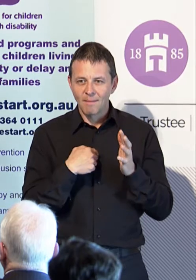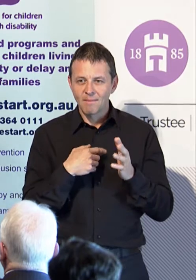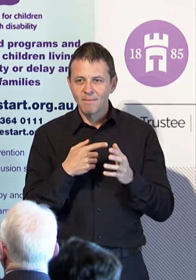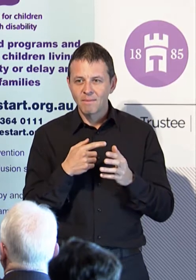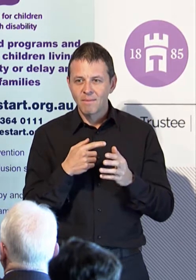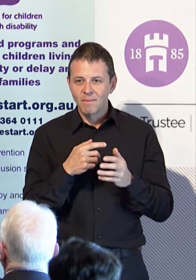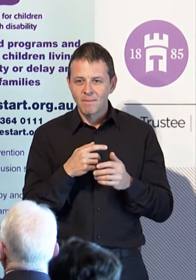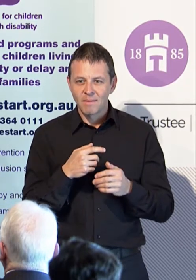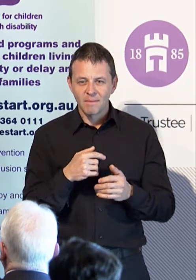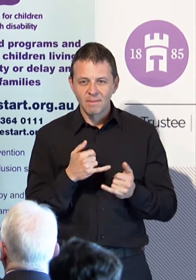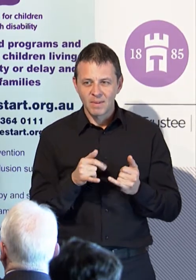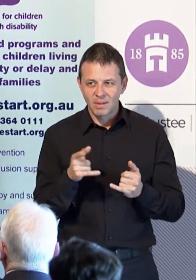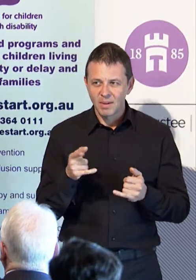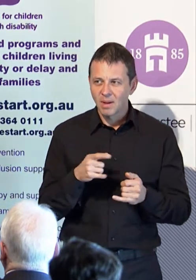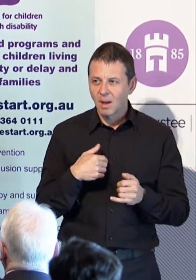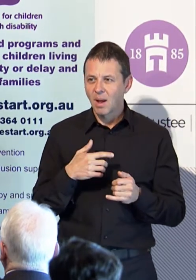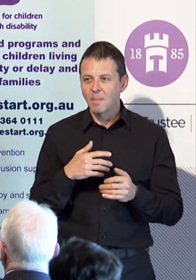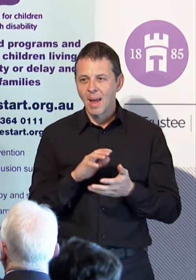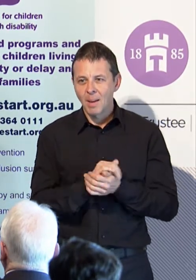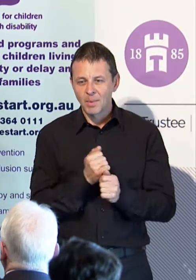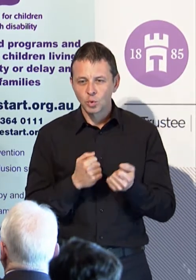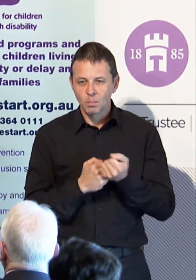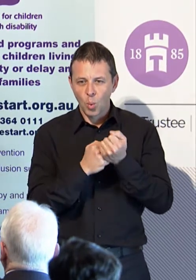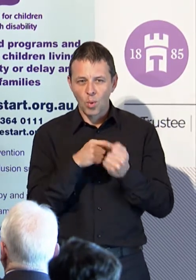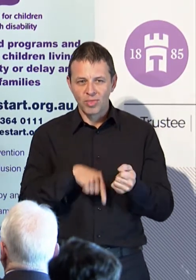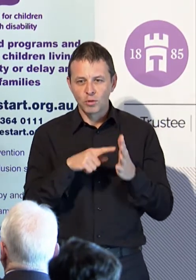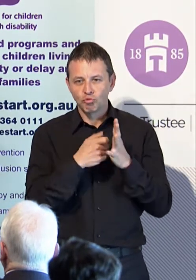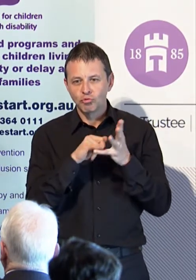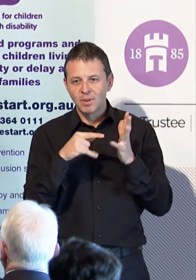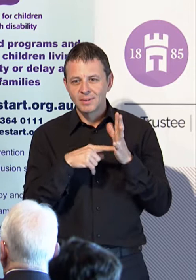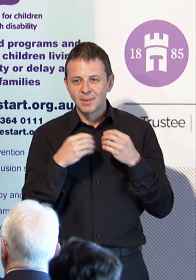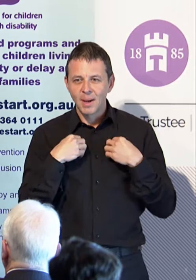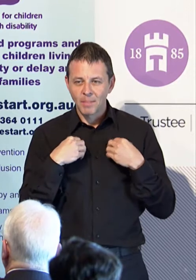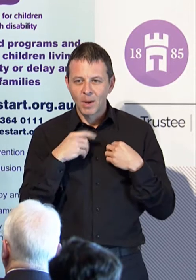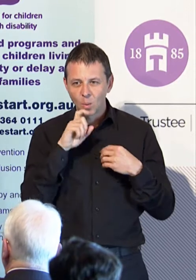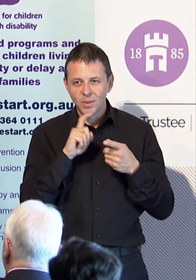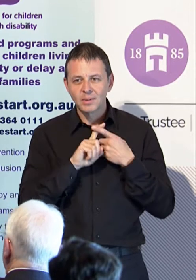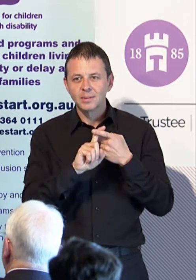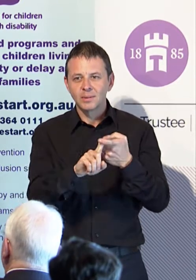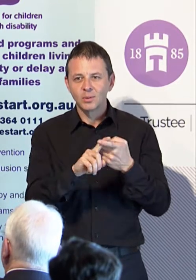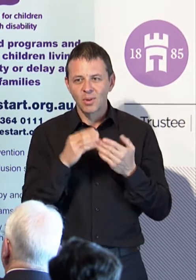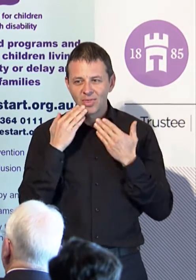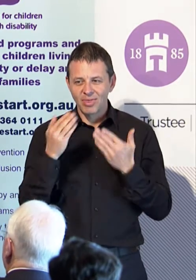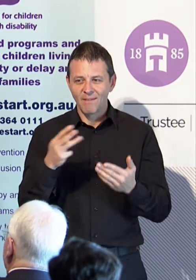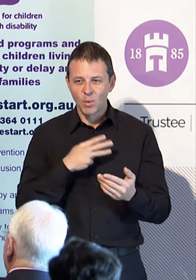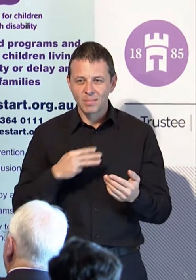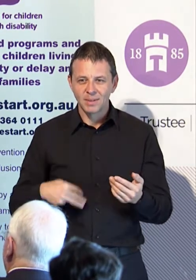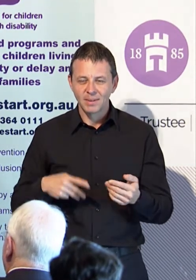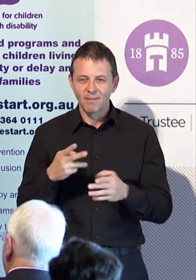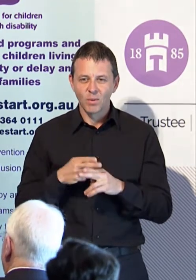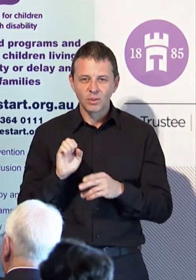support this great initiative started by the Trust Company, and we will continue to do so. Thank you very much, Minister, once again for the effort this